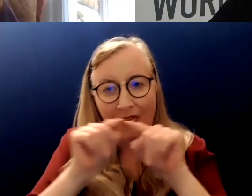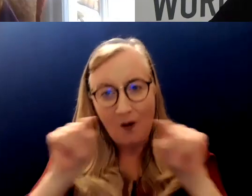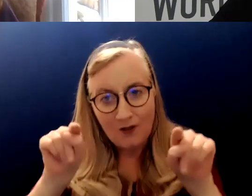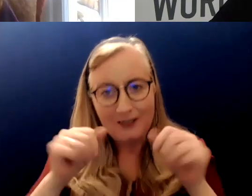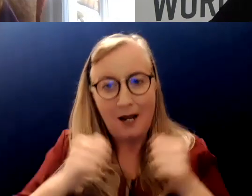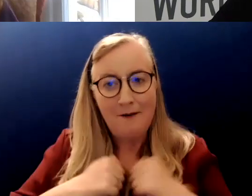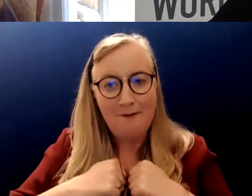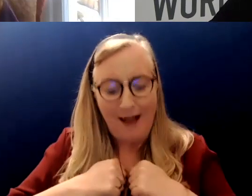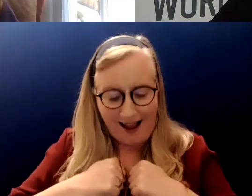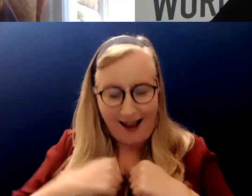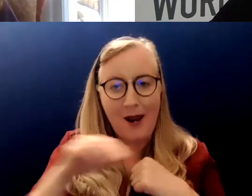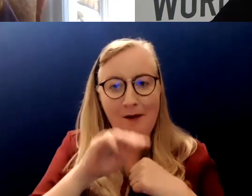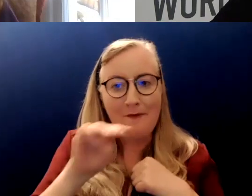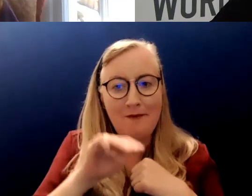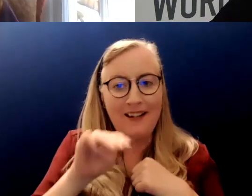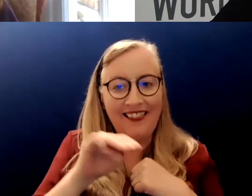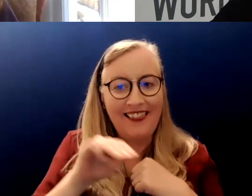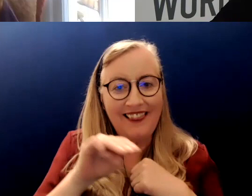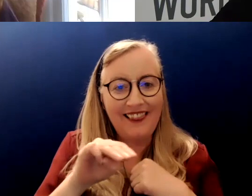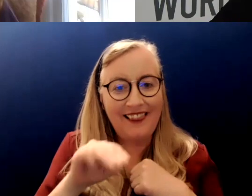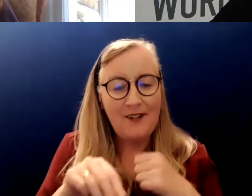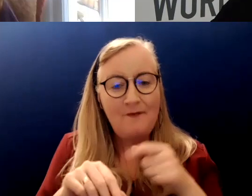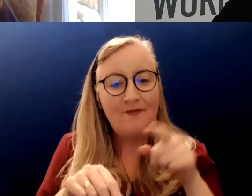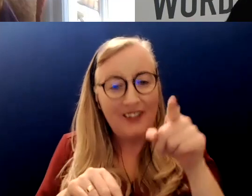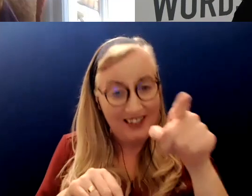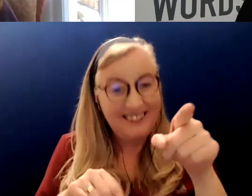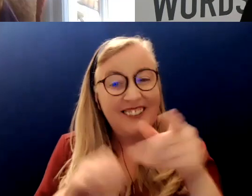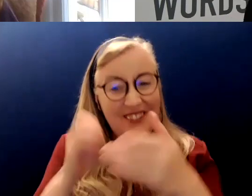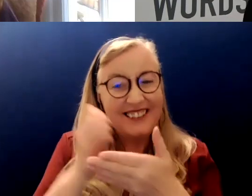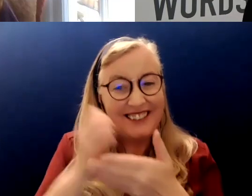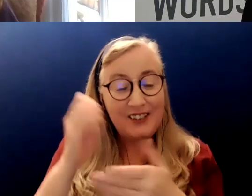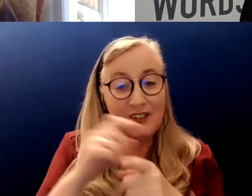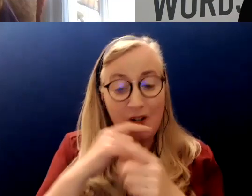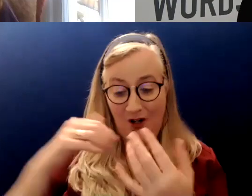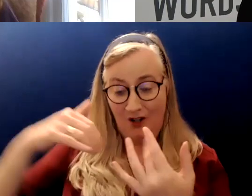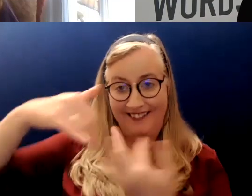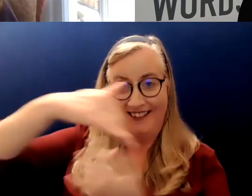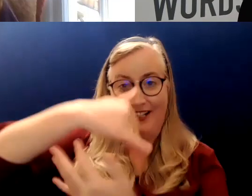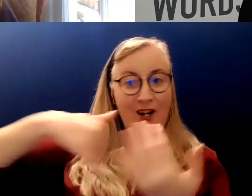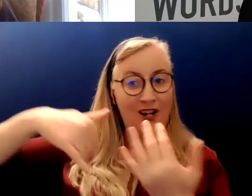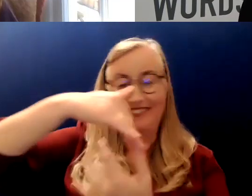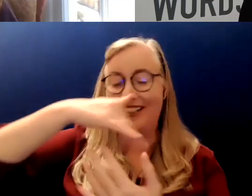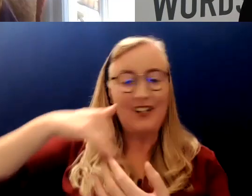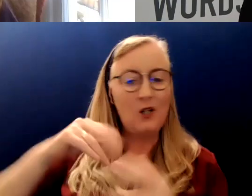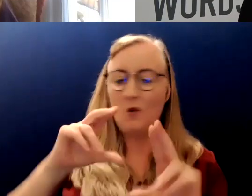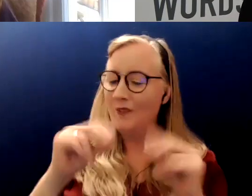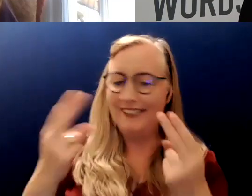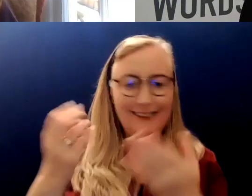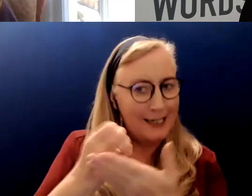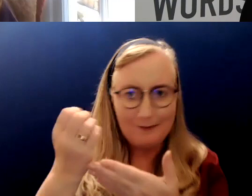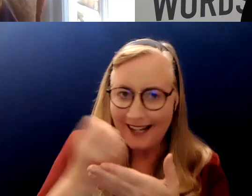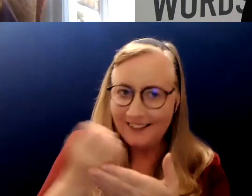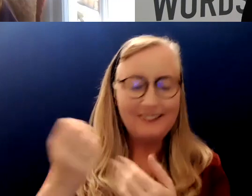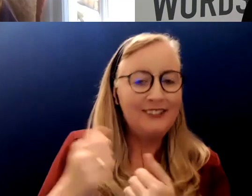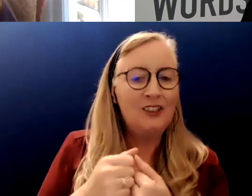think it is exactly that, isn't it? Being surrounded by people where you don't need to explain anything, Mhm. that you